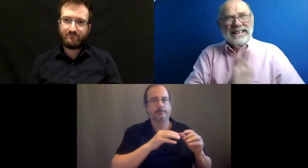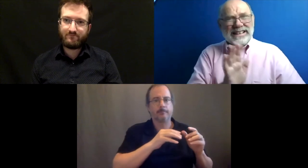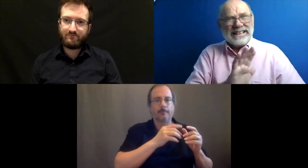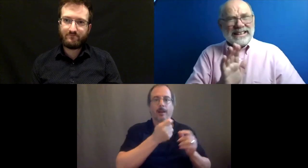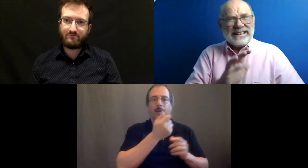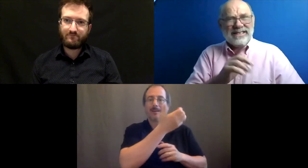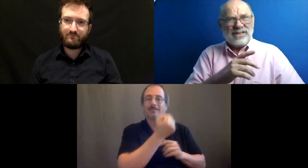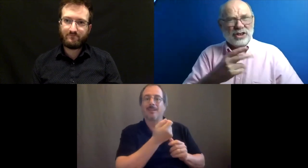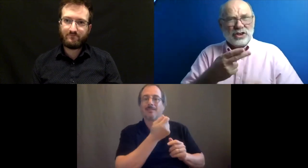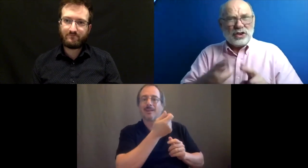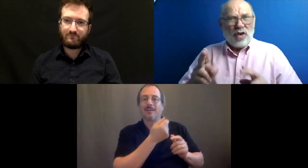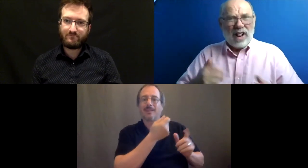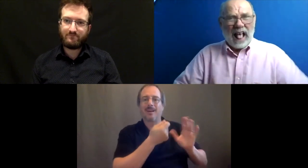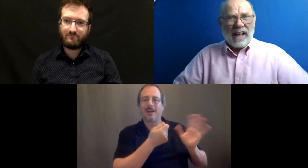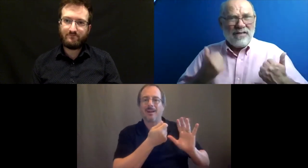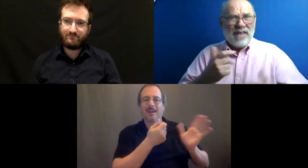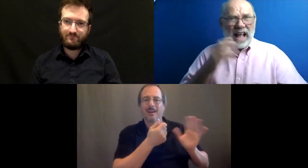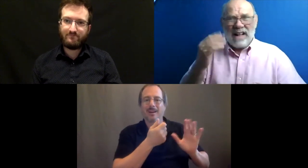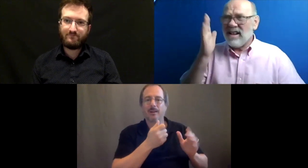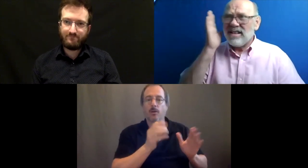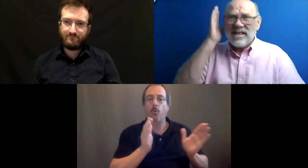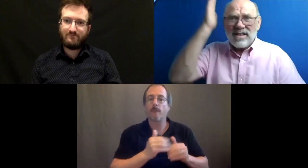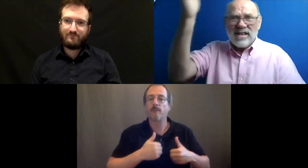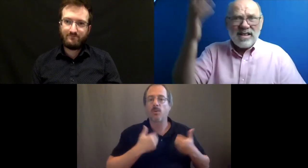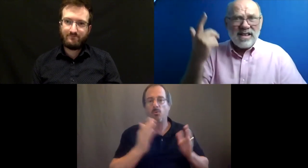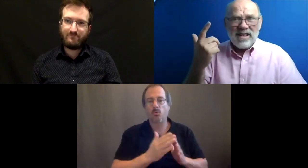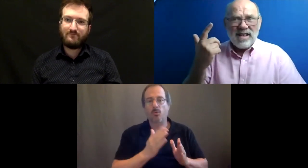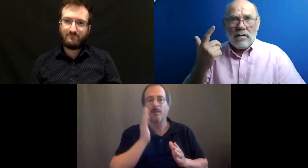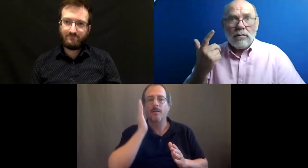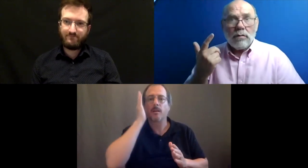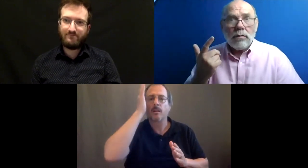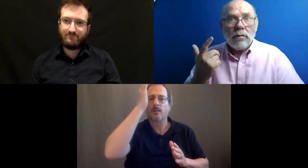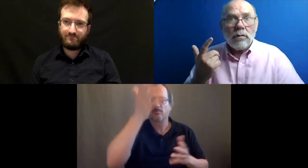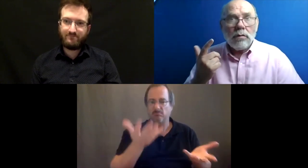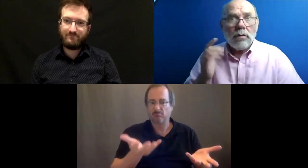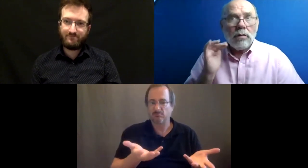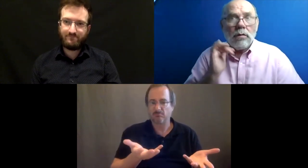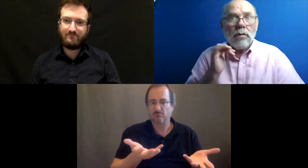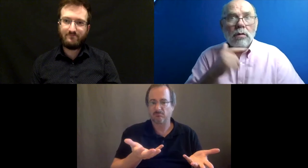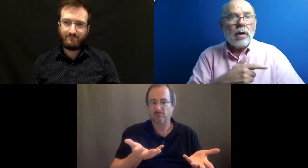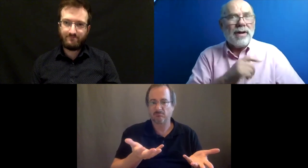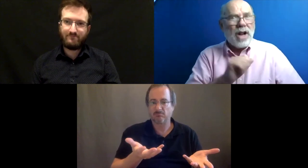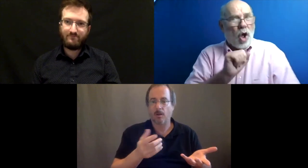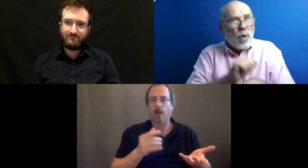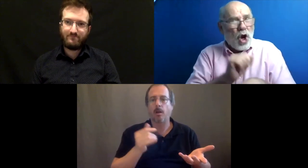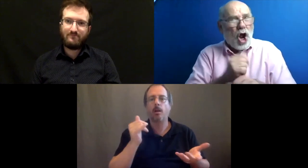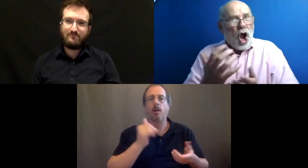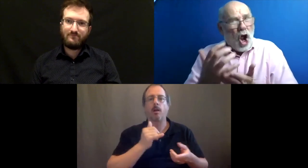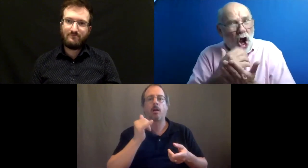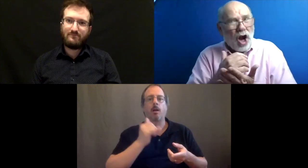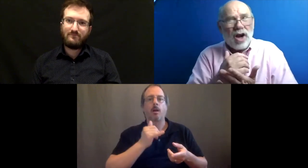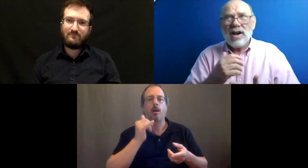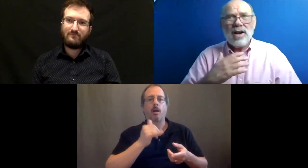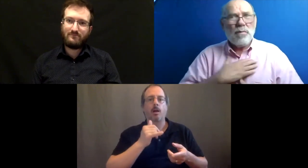be educated, right? Individuals who are on ODSP income